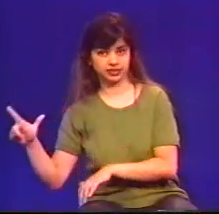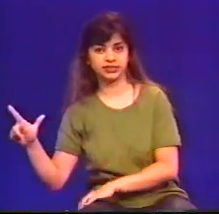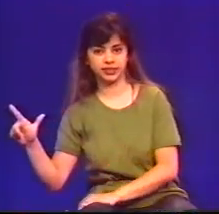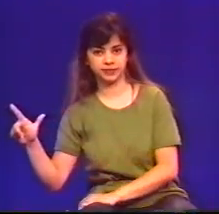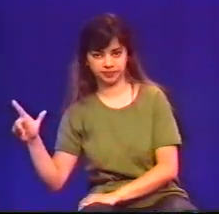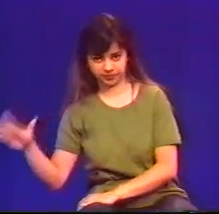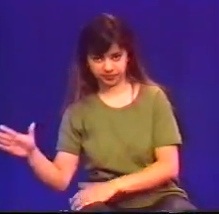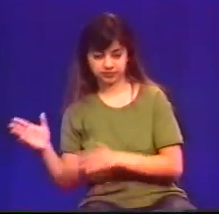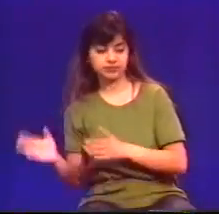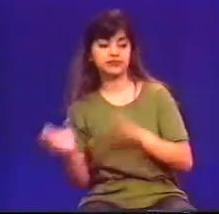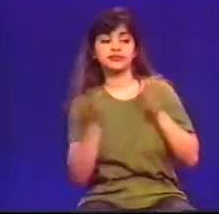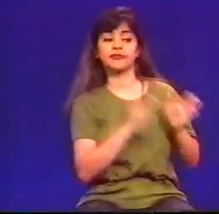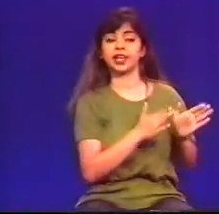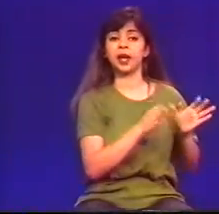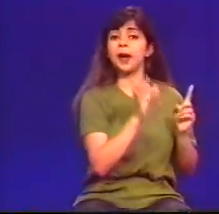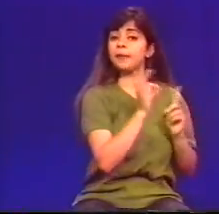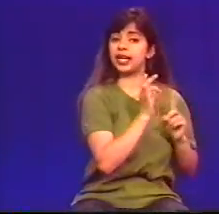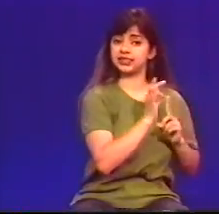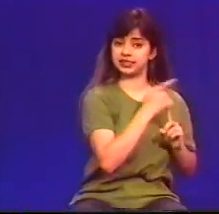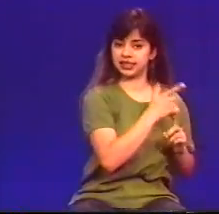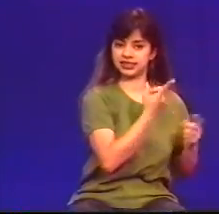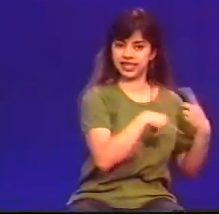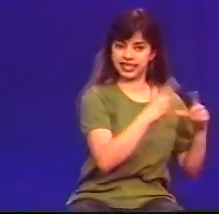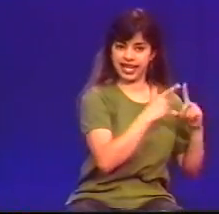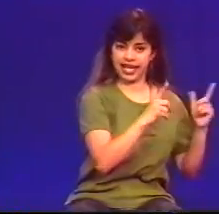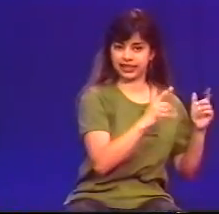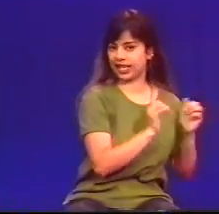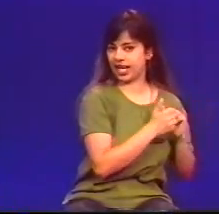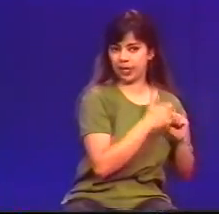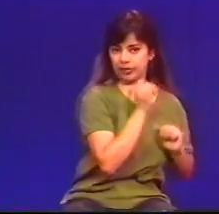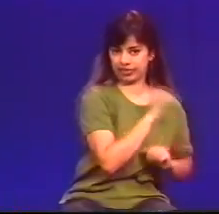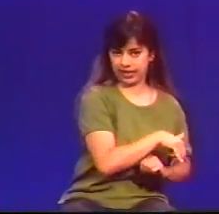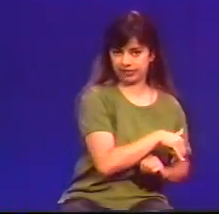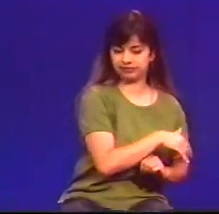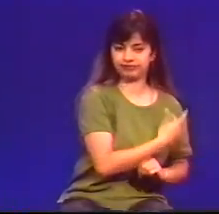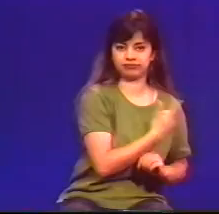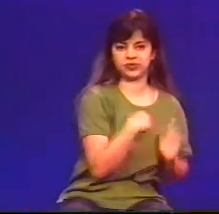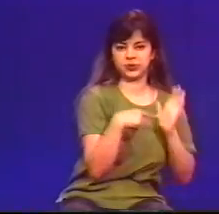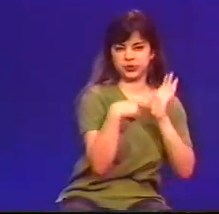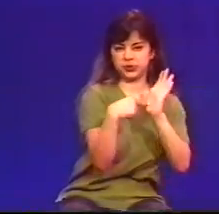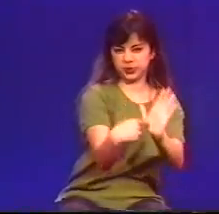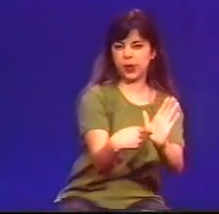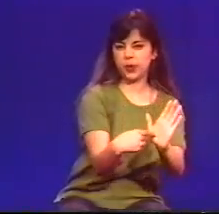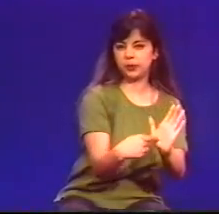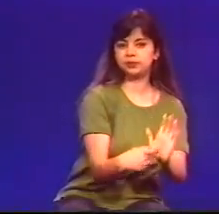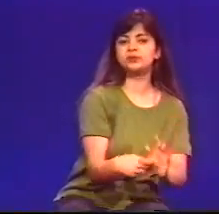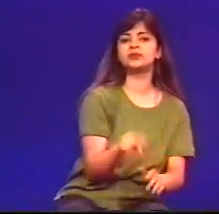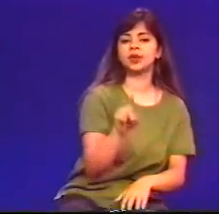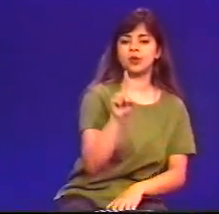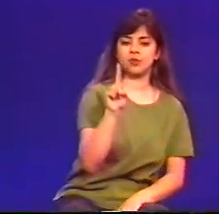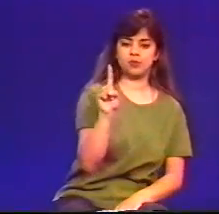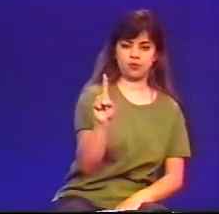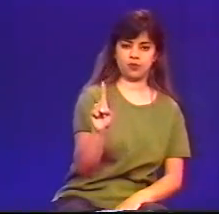ASL. Now for Pakistani Sign Language, it would look like this.